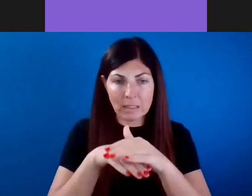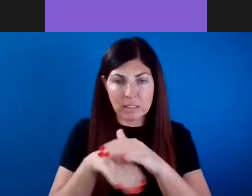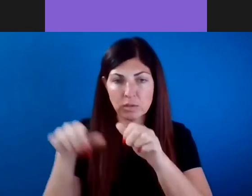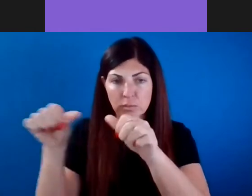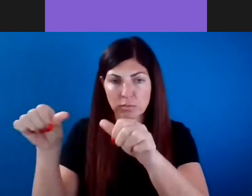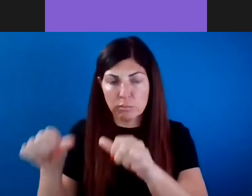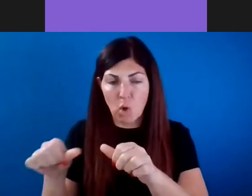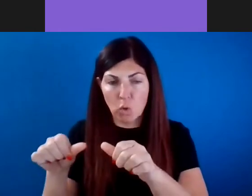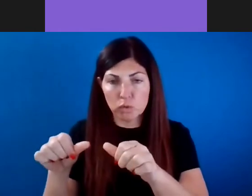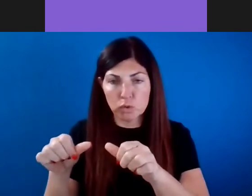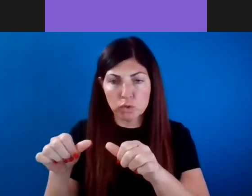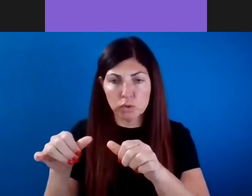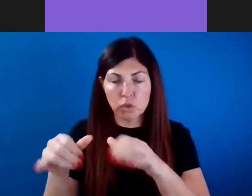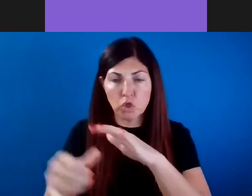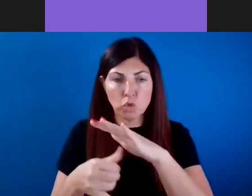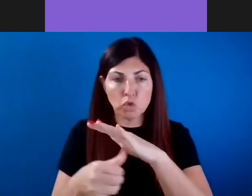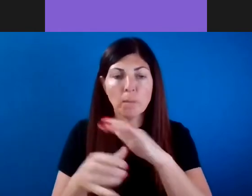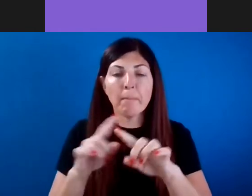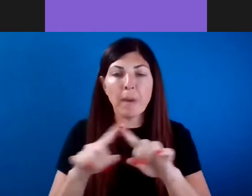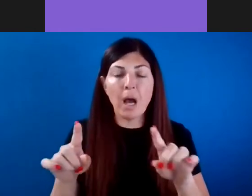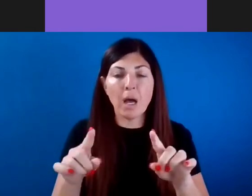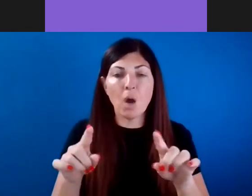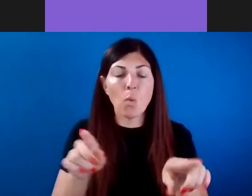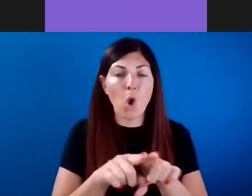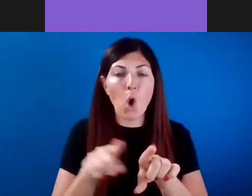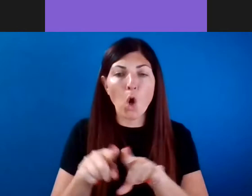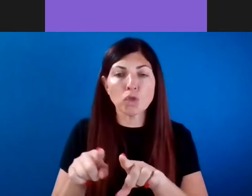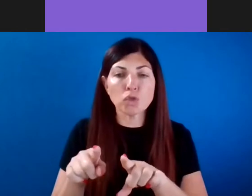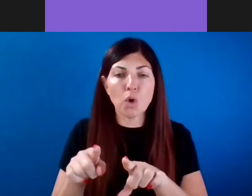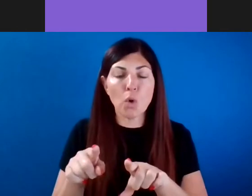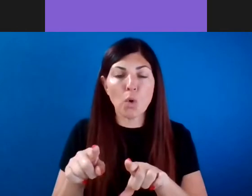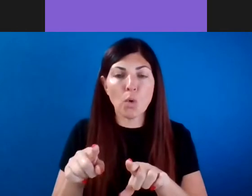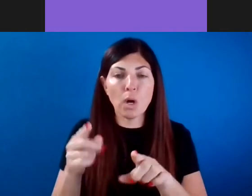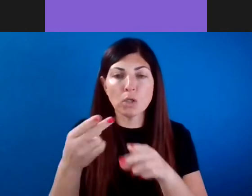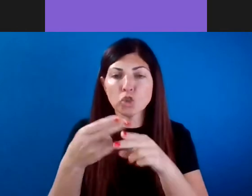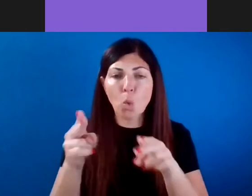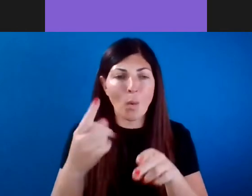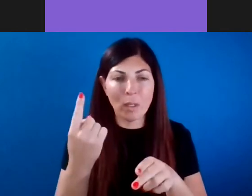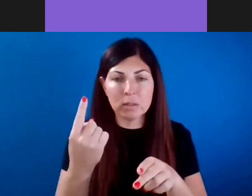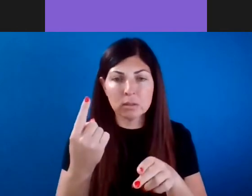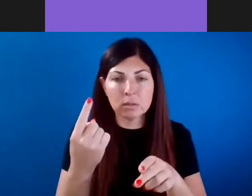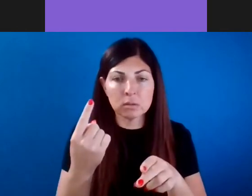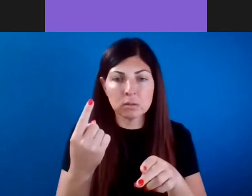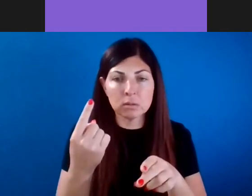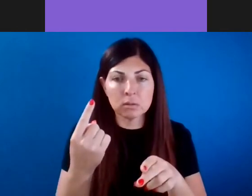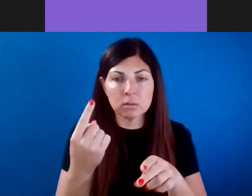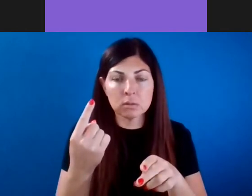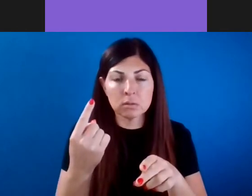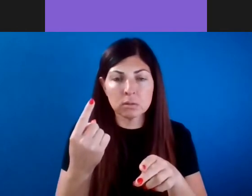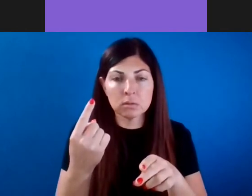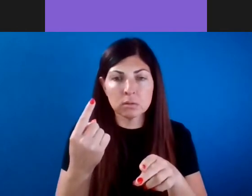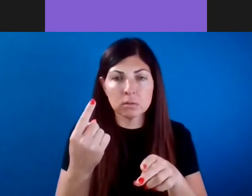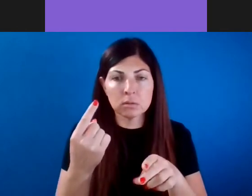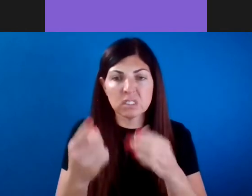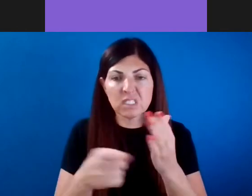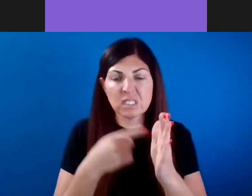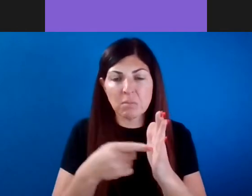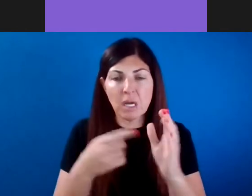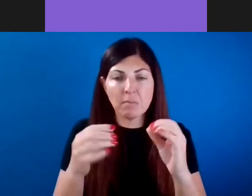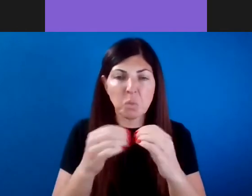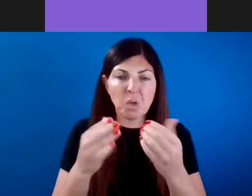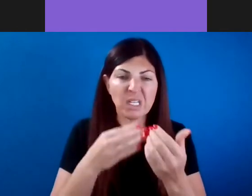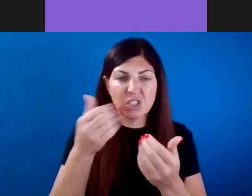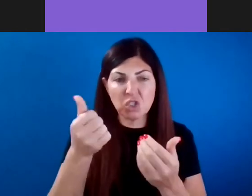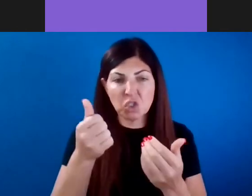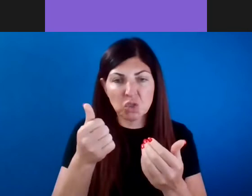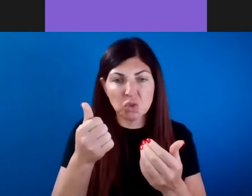YouTube, but we'll also post these short ones. These are often a lot more digestible for folks and easier for